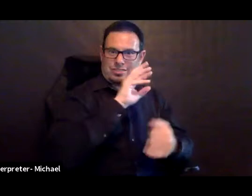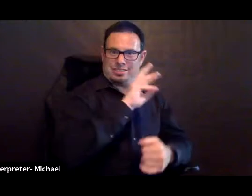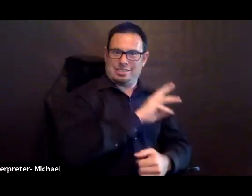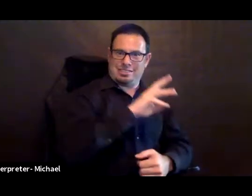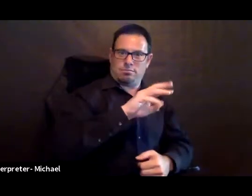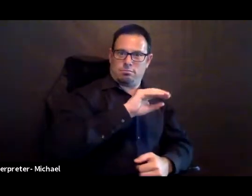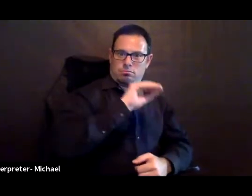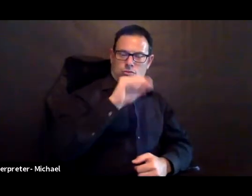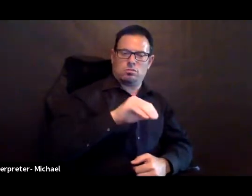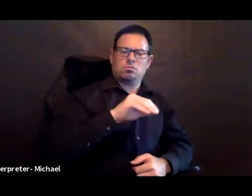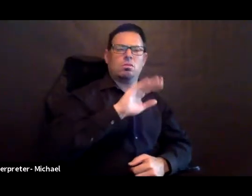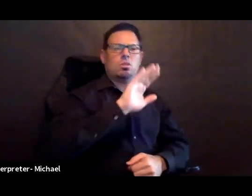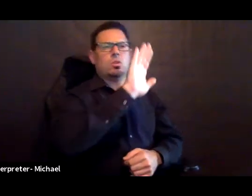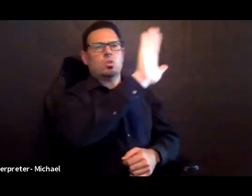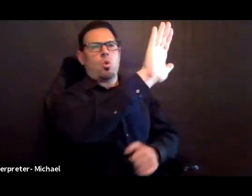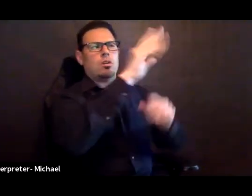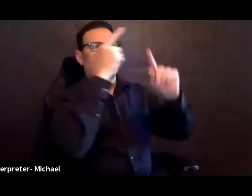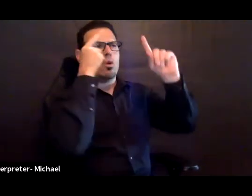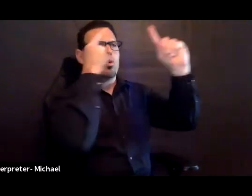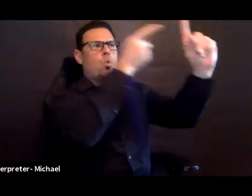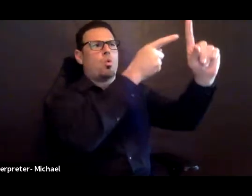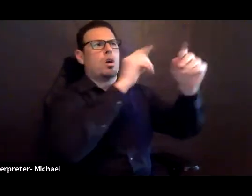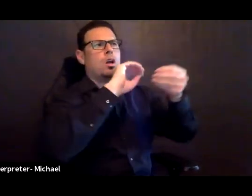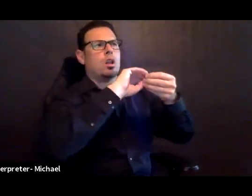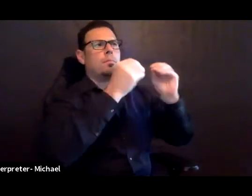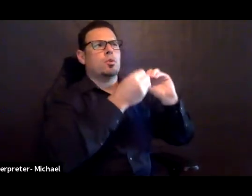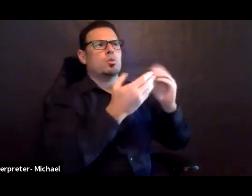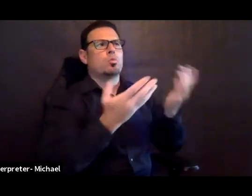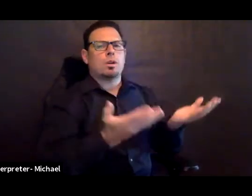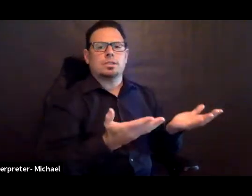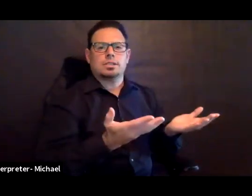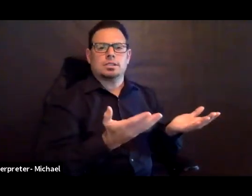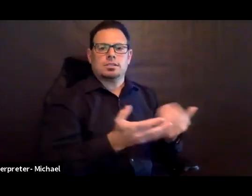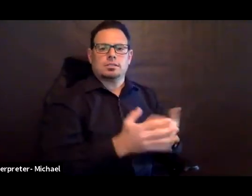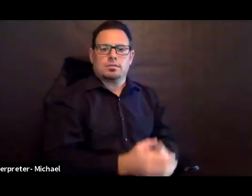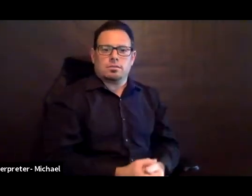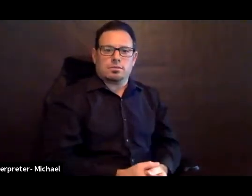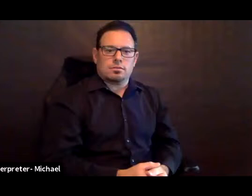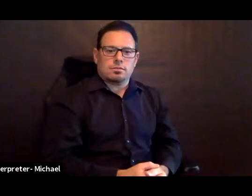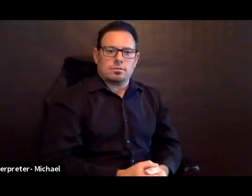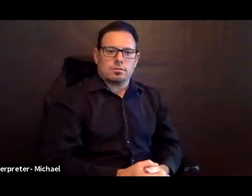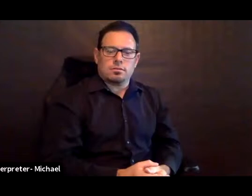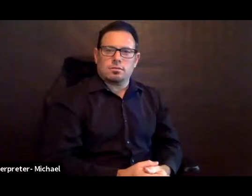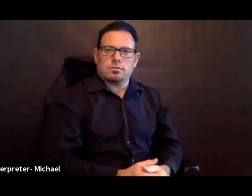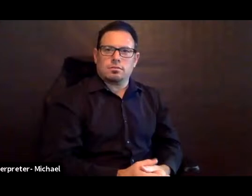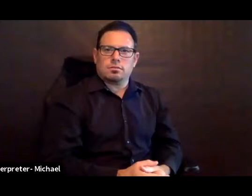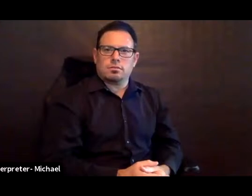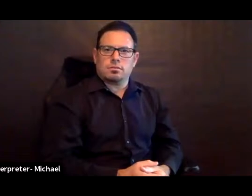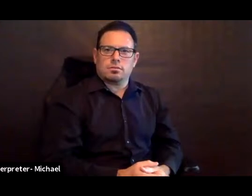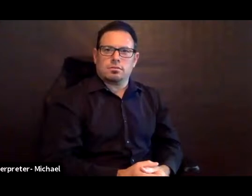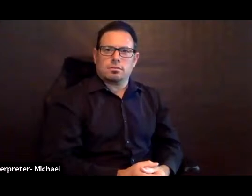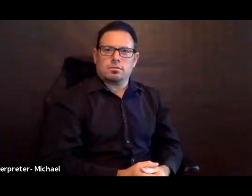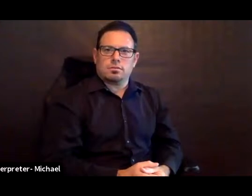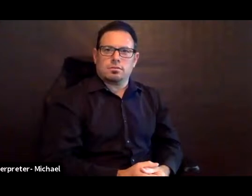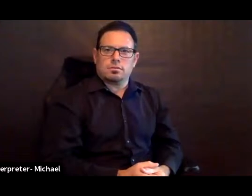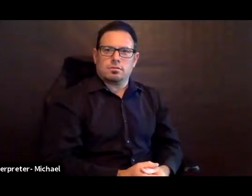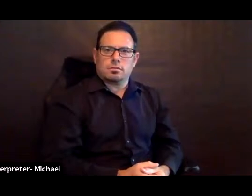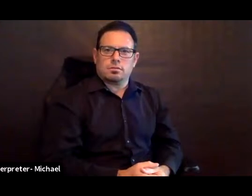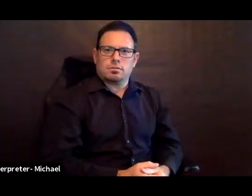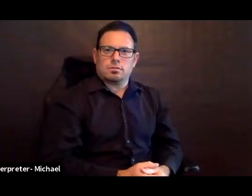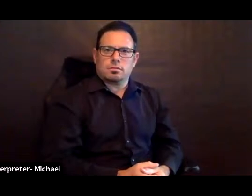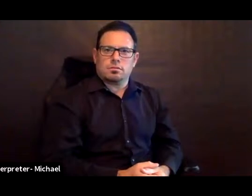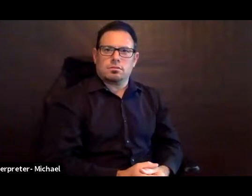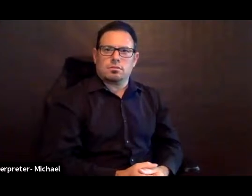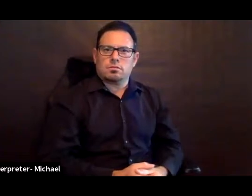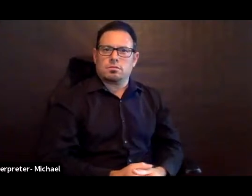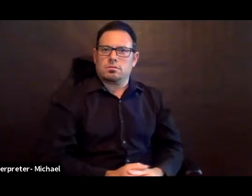we do have the walls of defense strong enough that there's really very little chance of going down this path again, like when we went